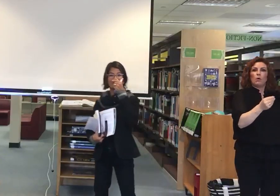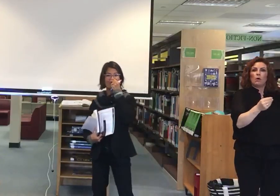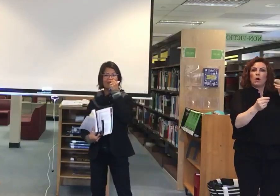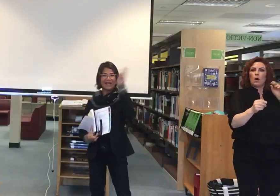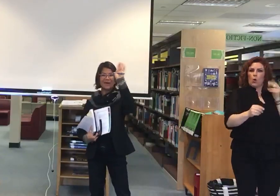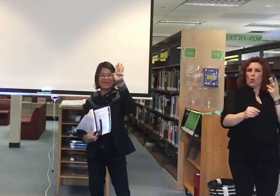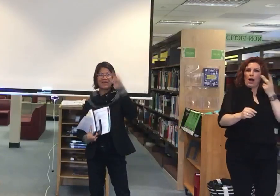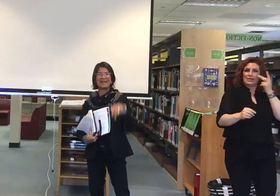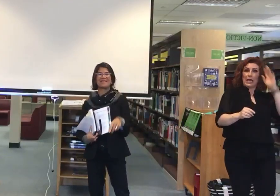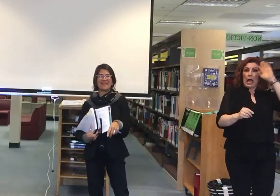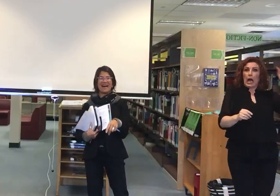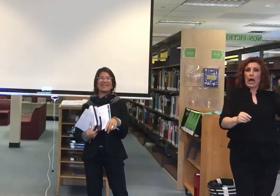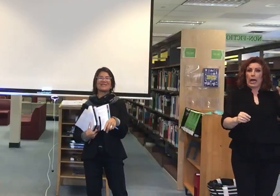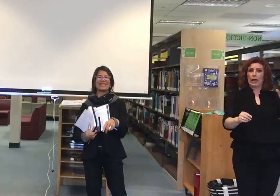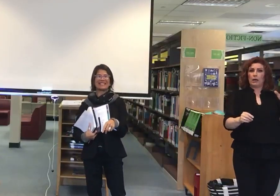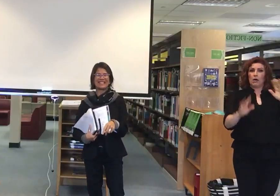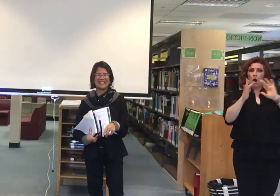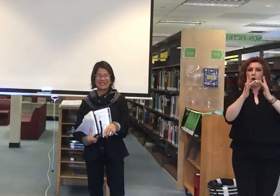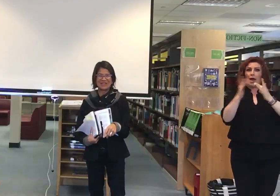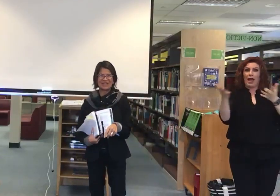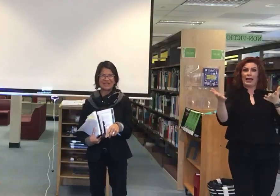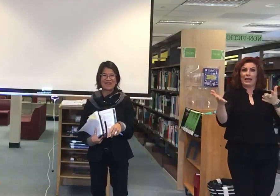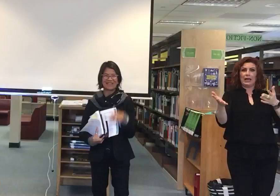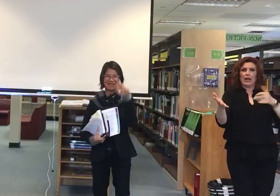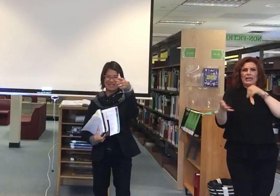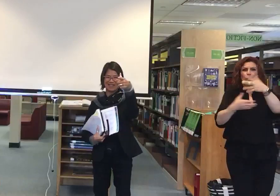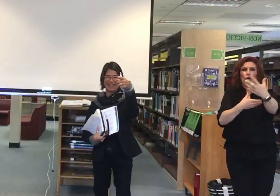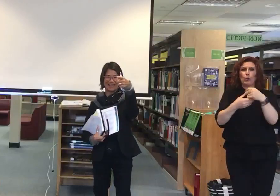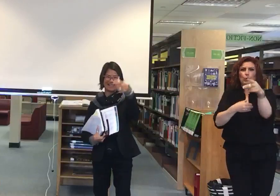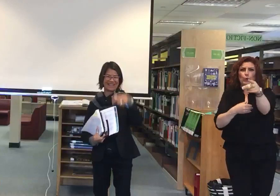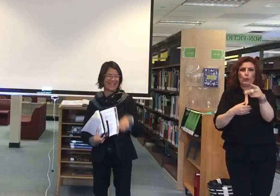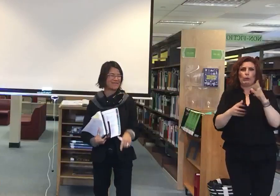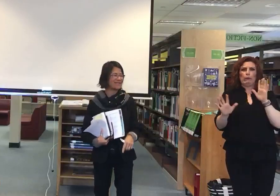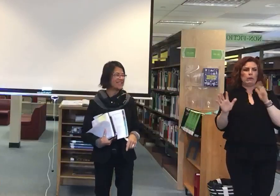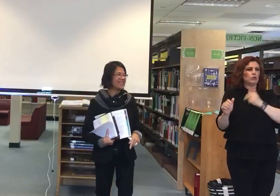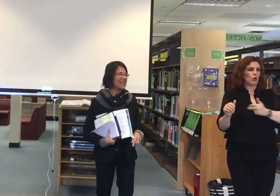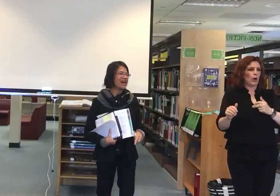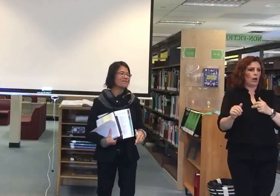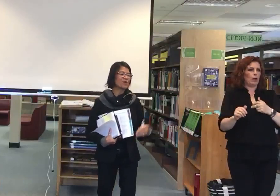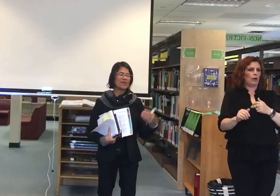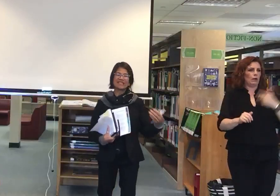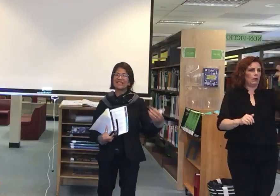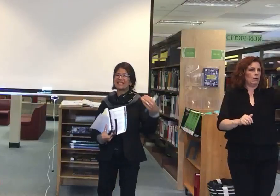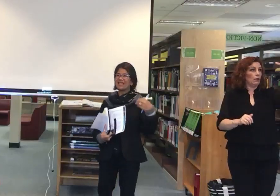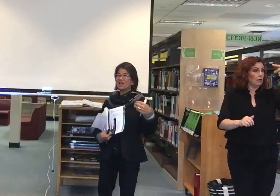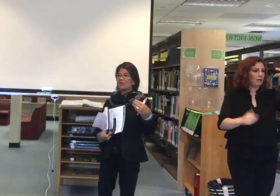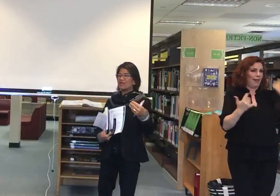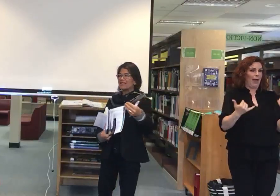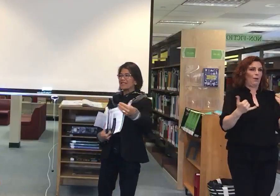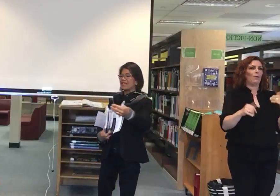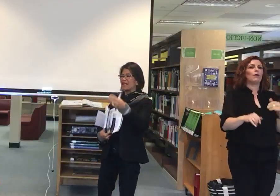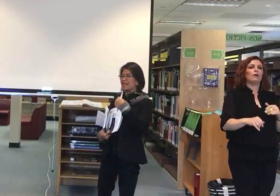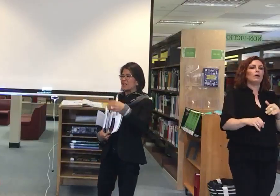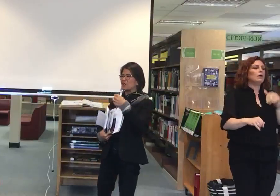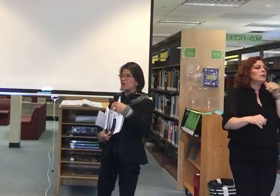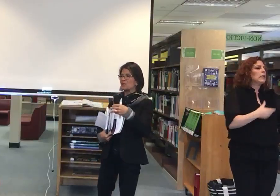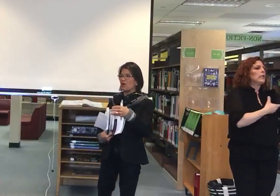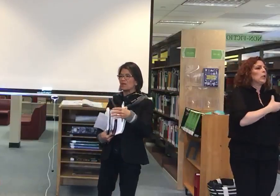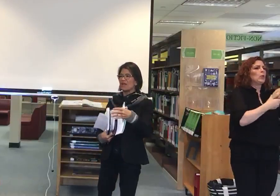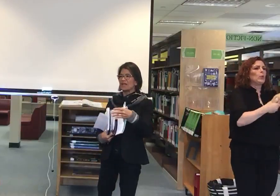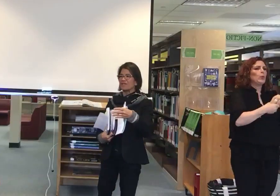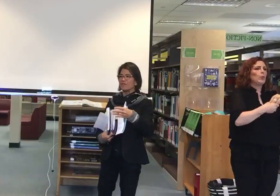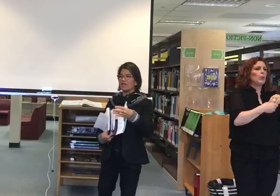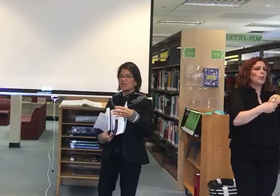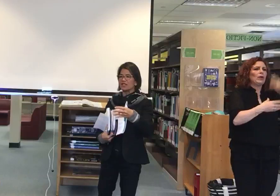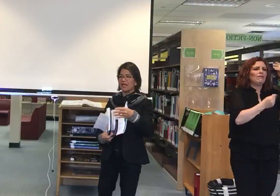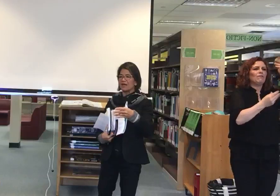I see the, hello everyone. I just realized I didn't include you as well. I'm just looking at the camera. So we didn't include